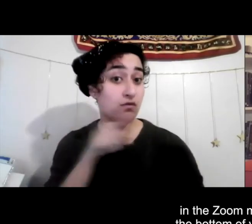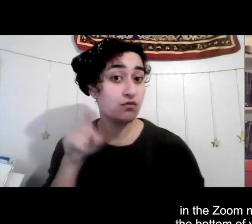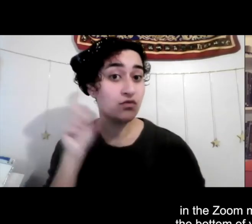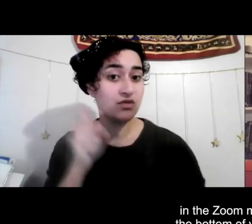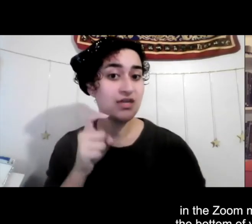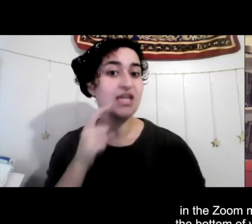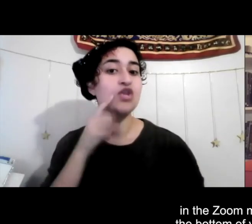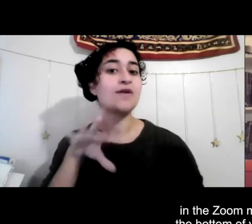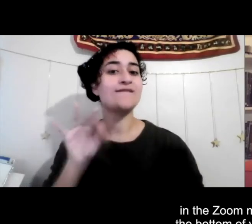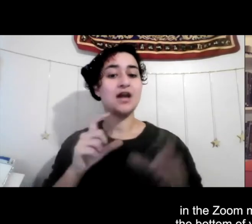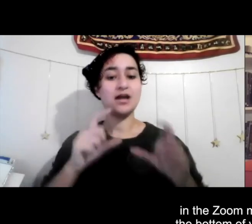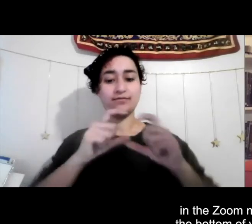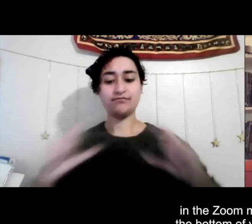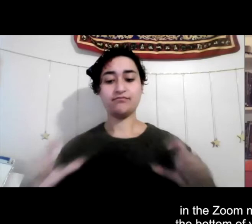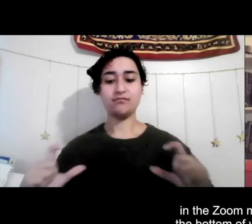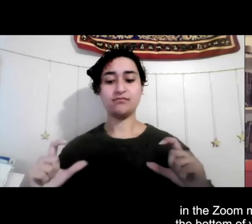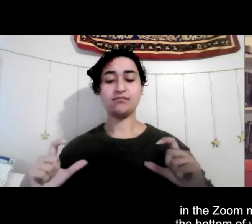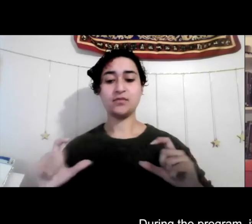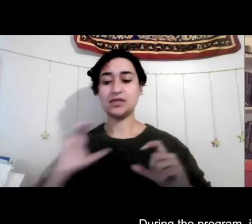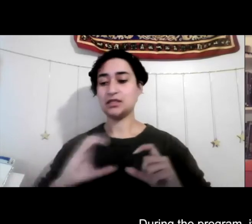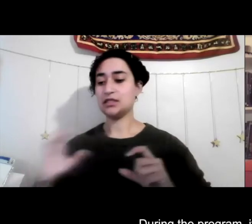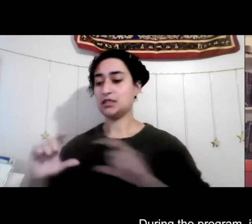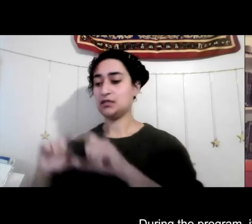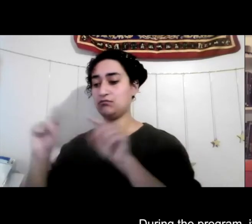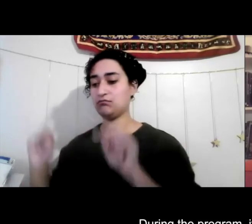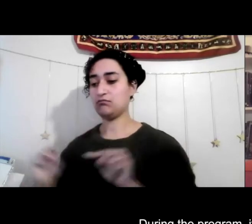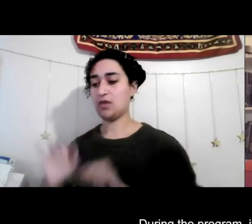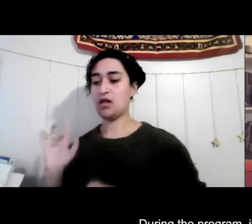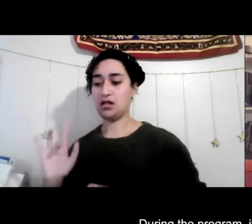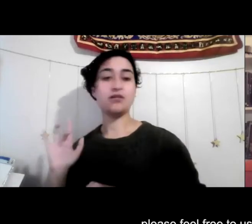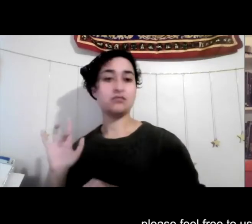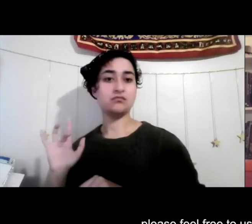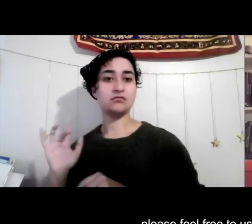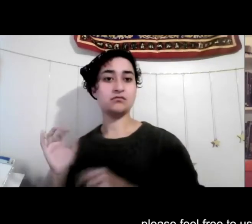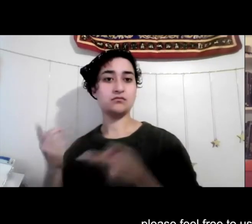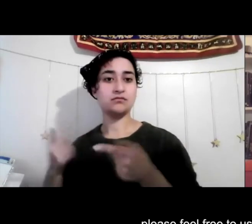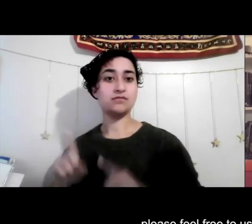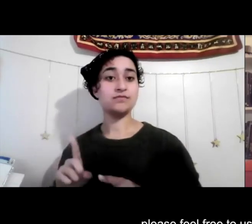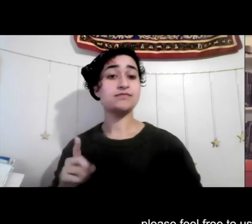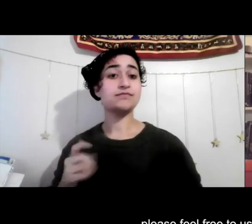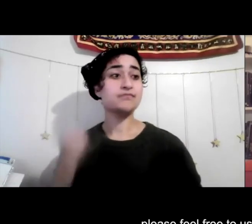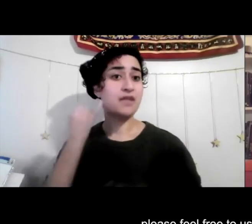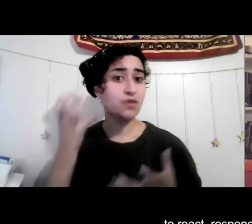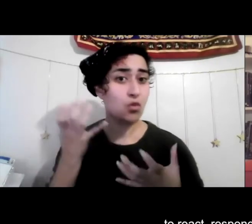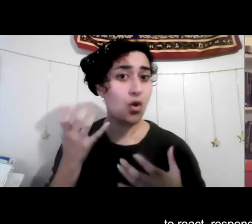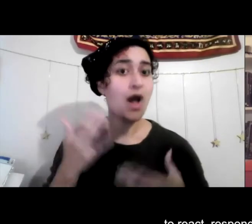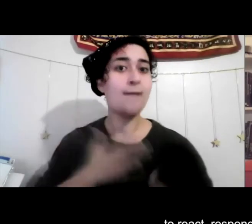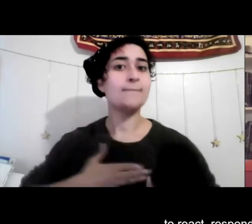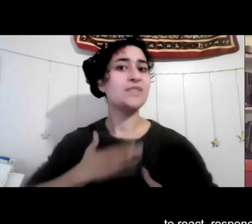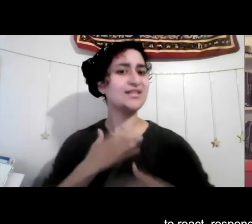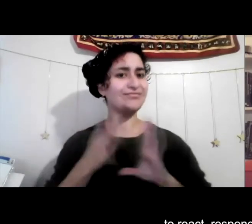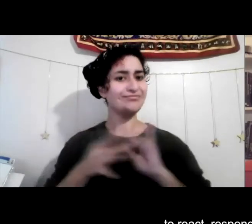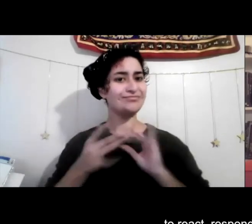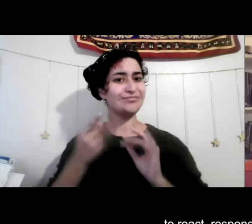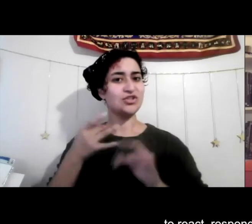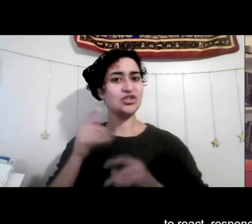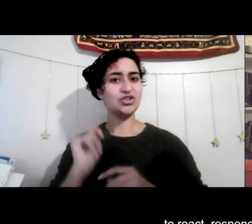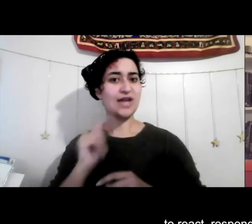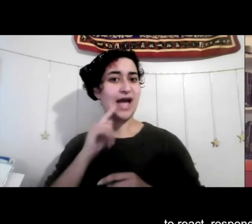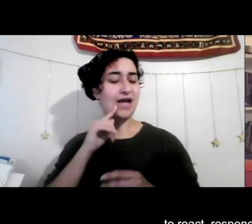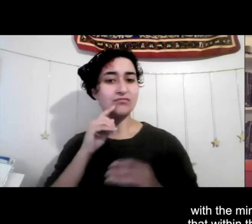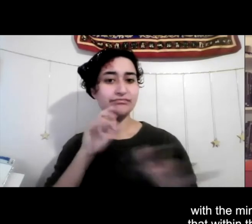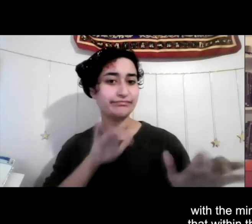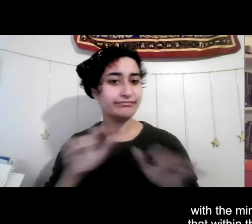menu bar at the bottom of your screen. During the program, if you feel called to, please feel free to use the chat feature to react, respond, and